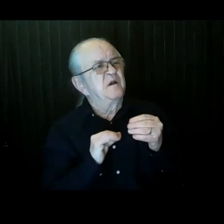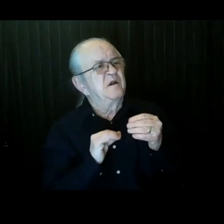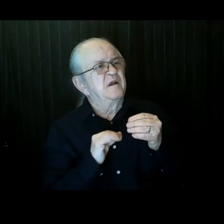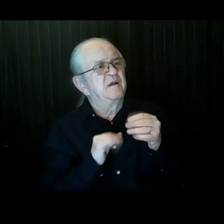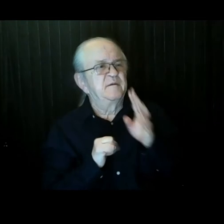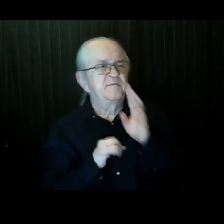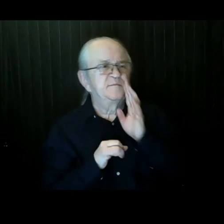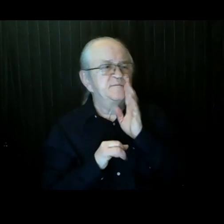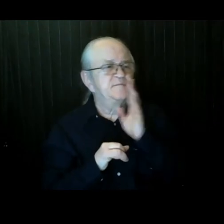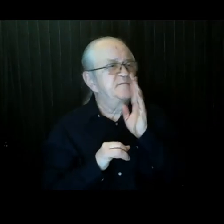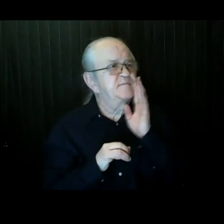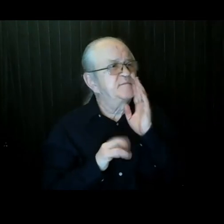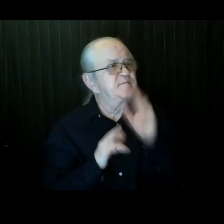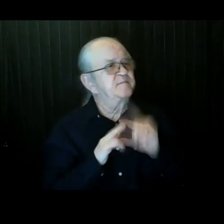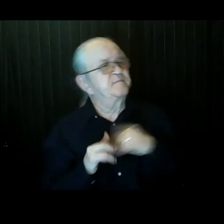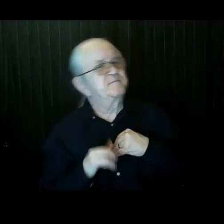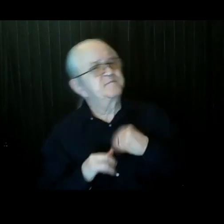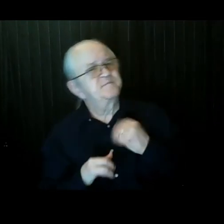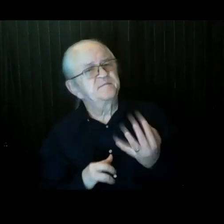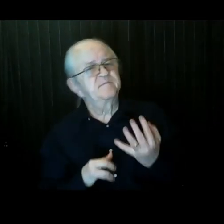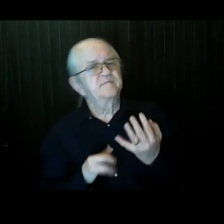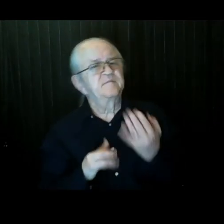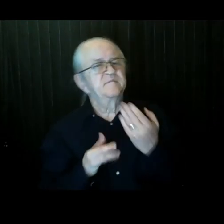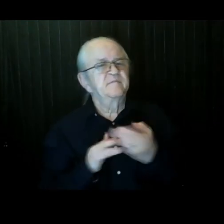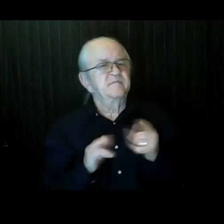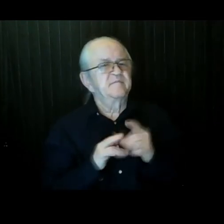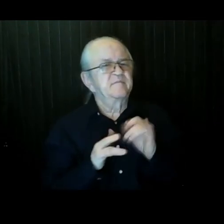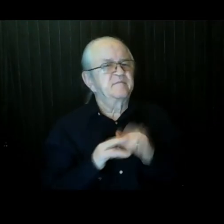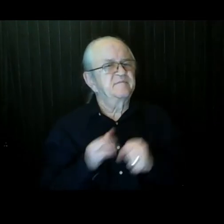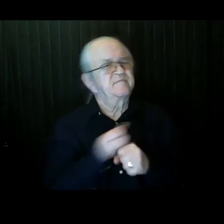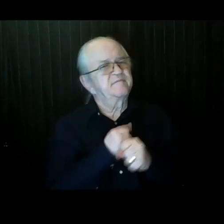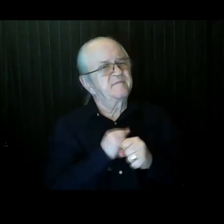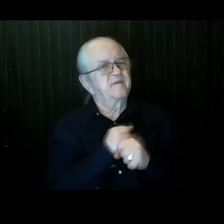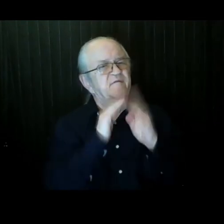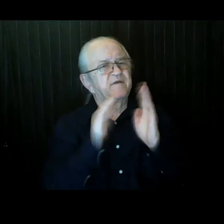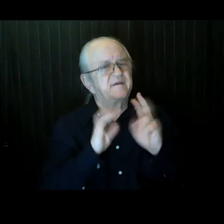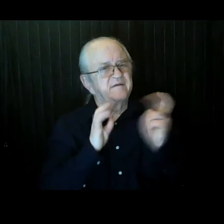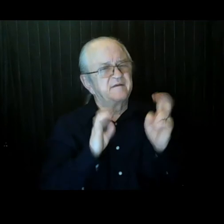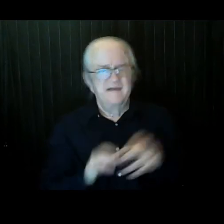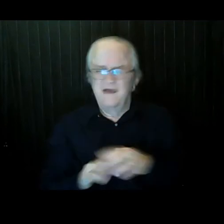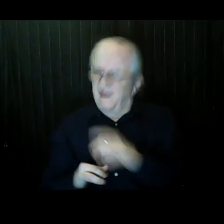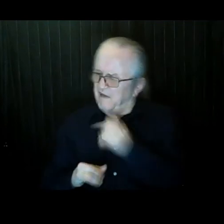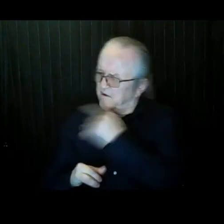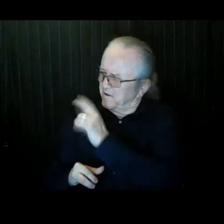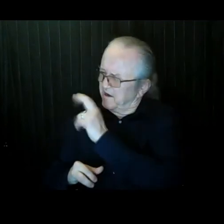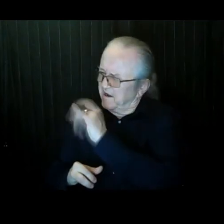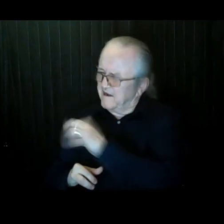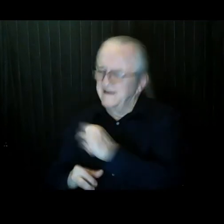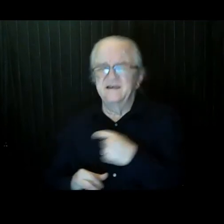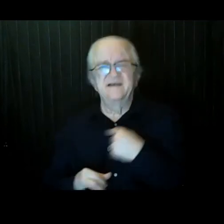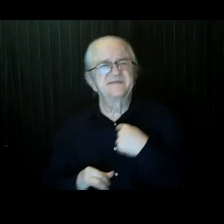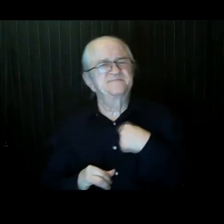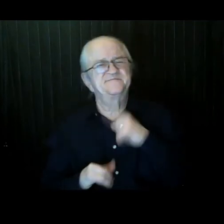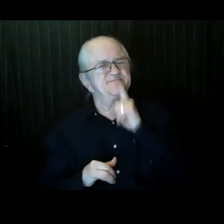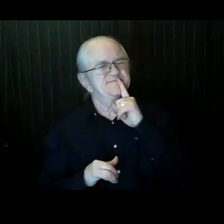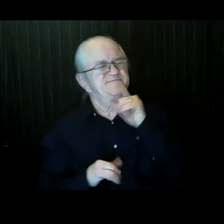word, maybe some music, spoken word, that kind of thing. It's like a coffee house. He said, well, like I told you, we got that Denny's. I said, no, that's not what I'm thinking about.